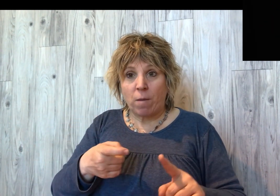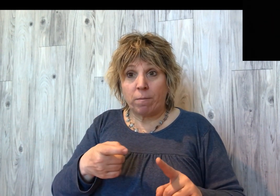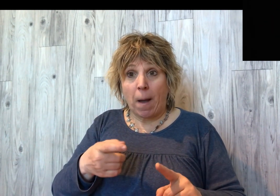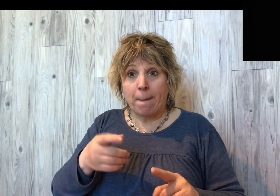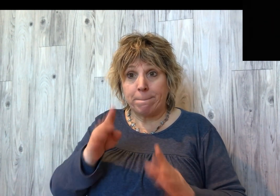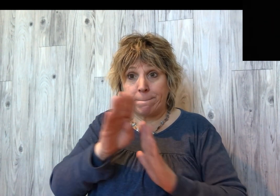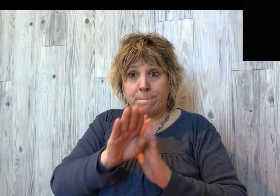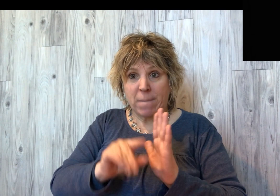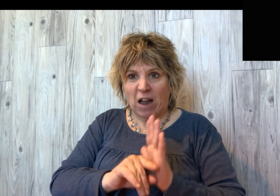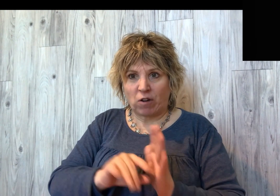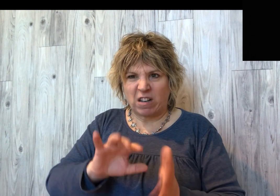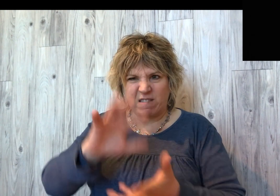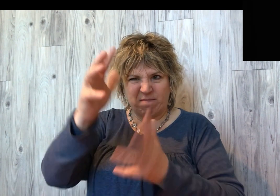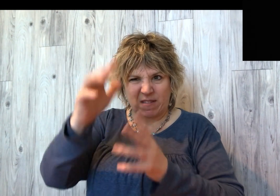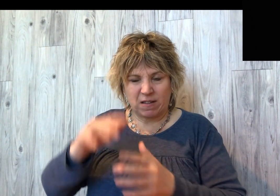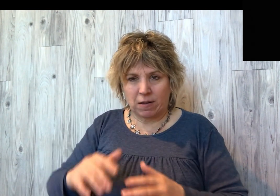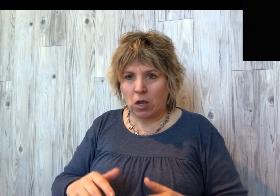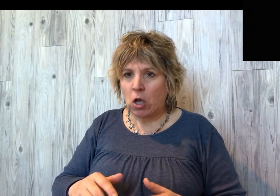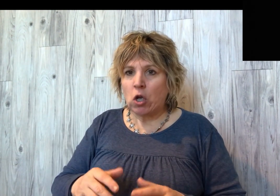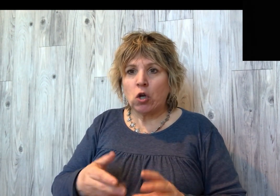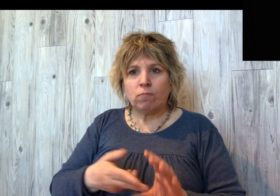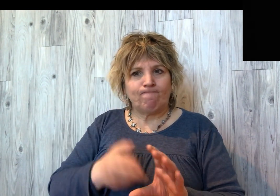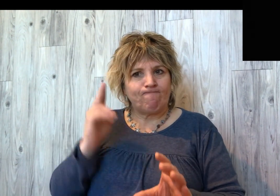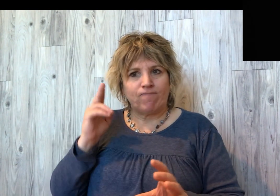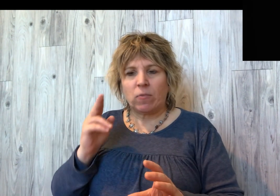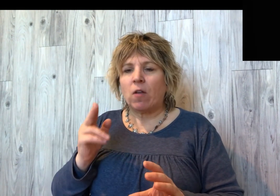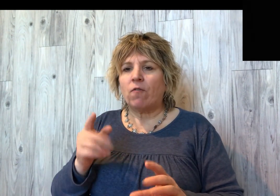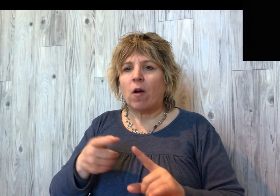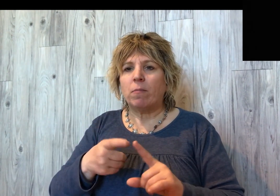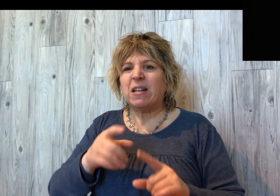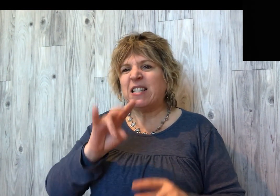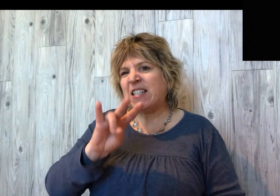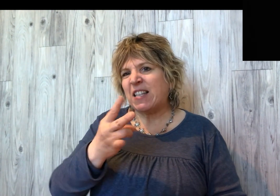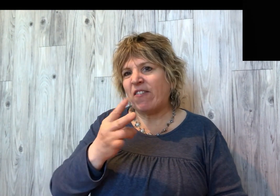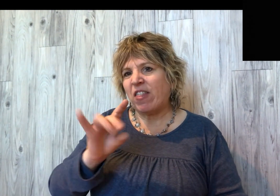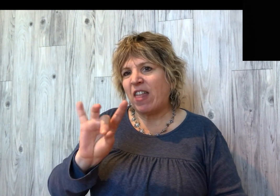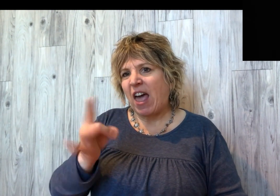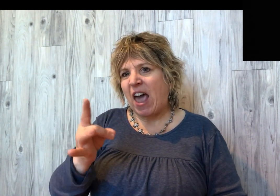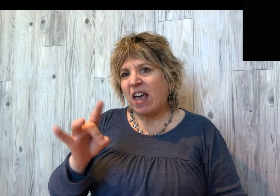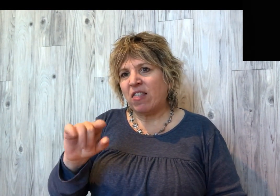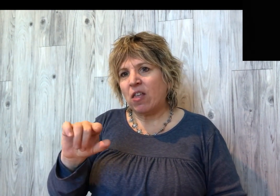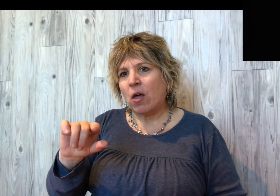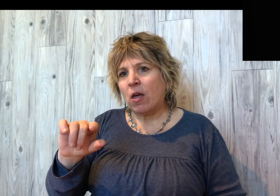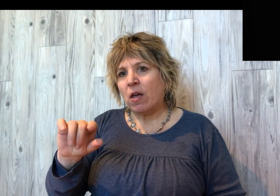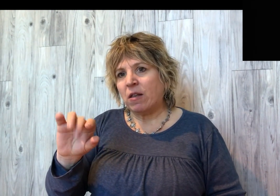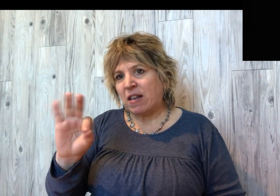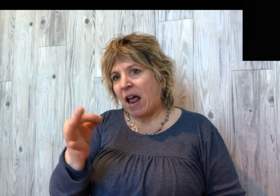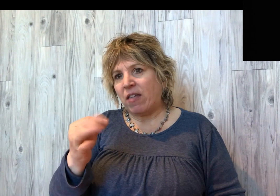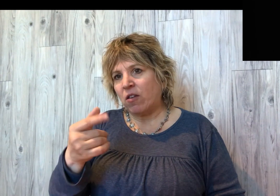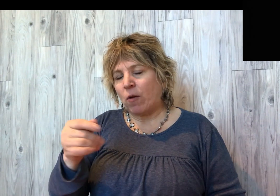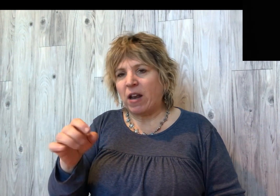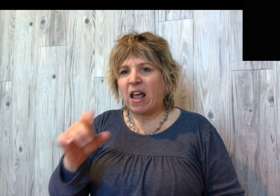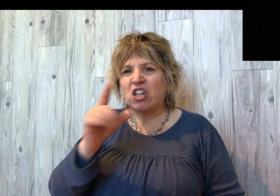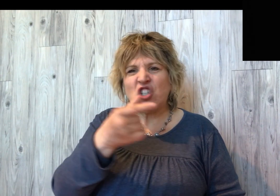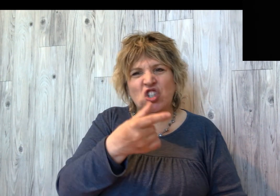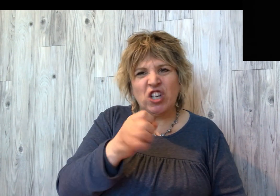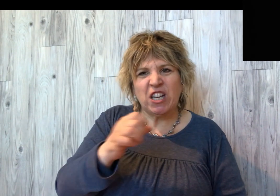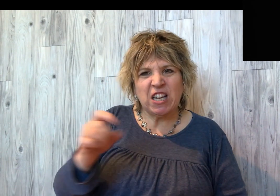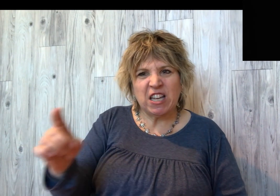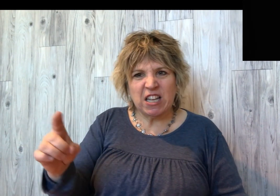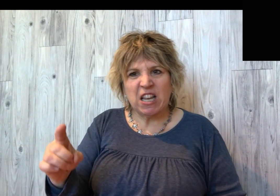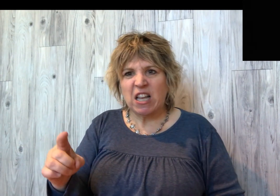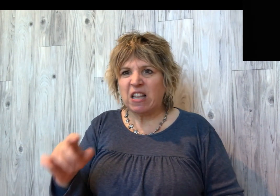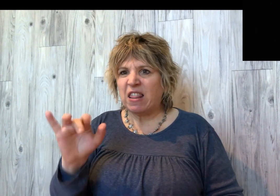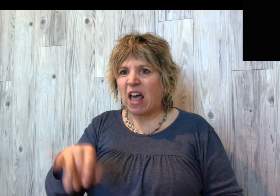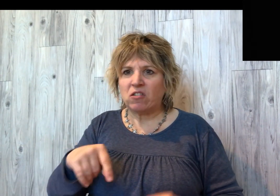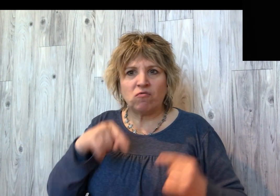broken backgrounds. Some of them had dropped out of school in 7th, 8th, 9th grade. And for them, a GED, getting that was a huge struggle. It was a